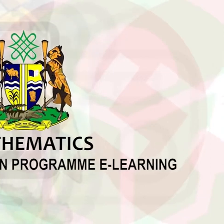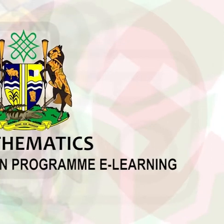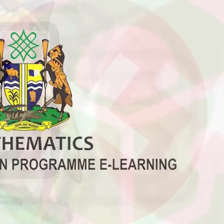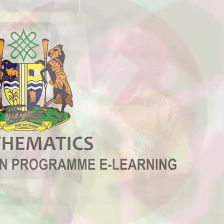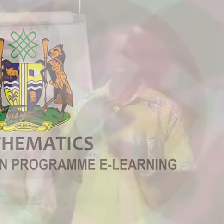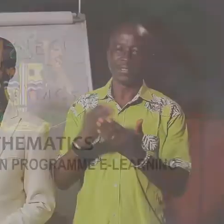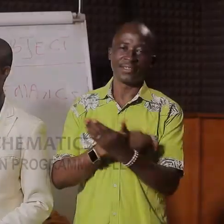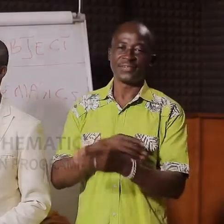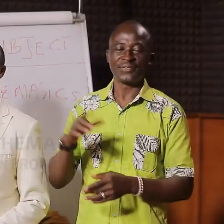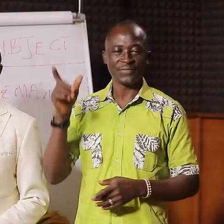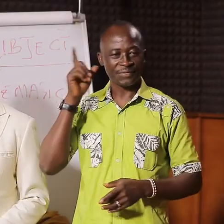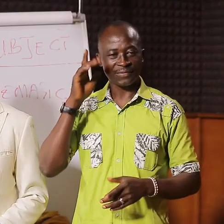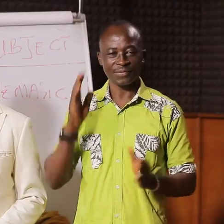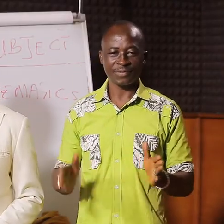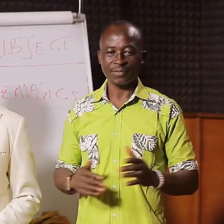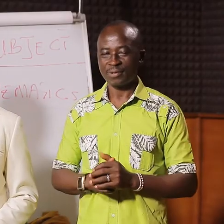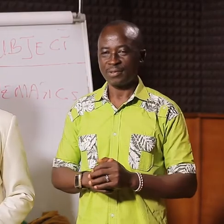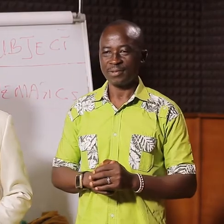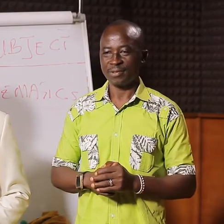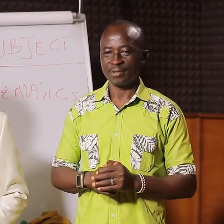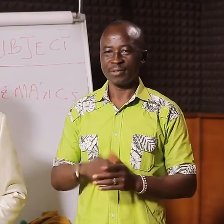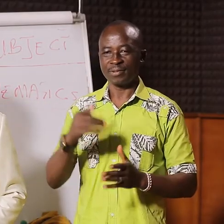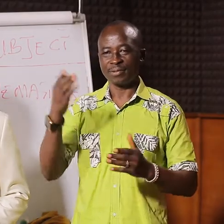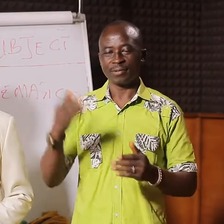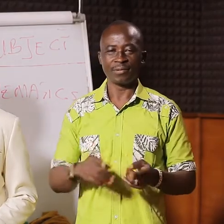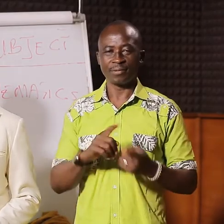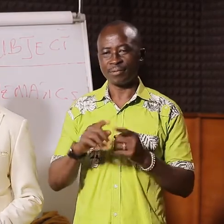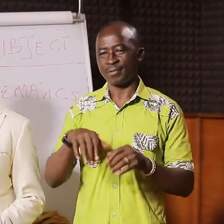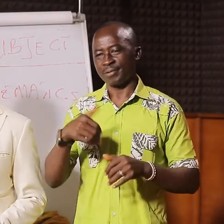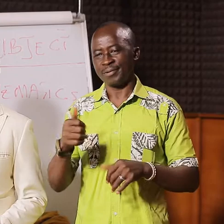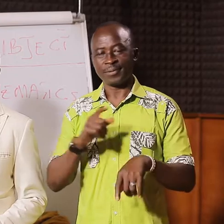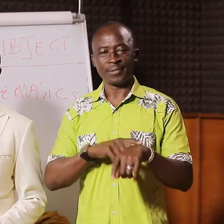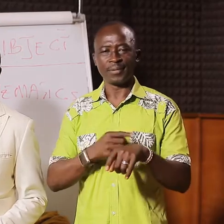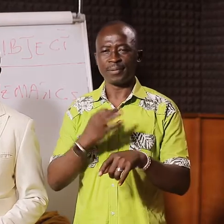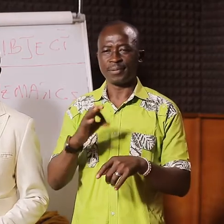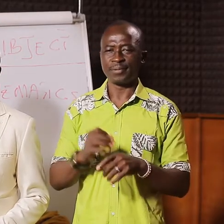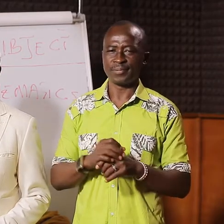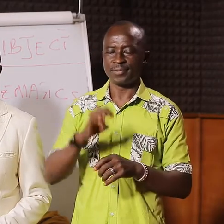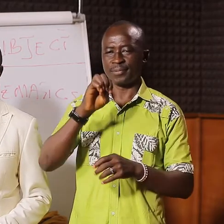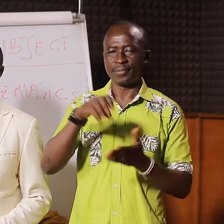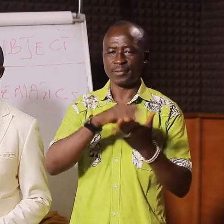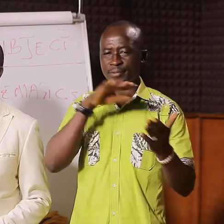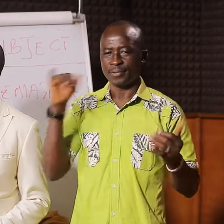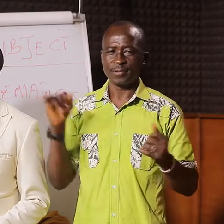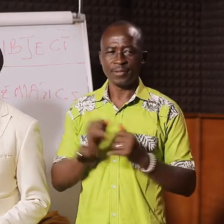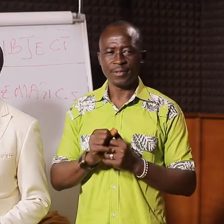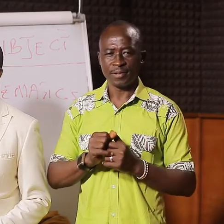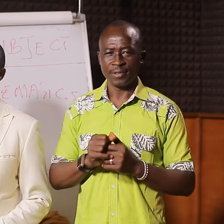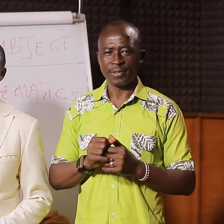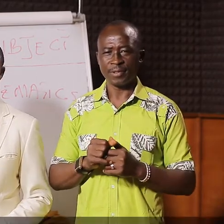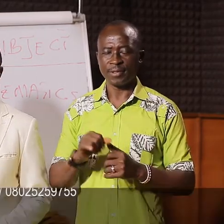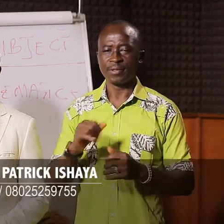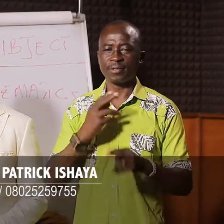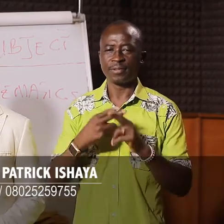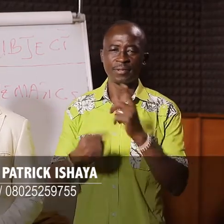Good day, listeners. You are welcome to yet another segment of our e-learning. I